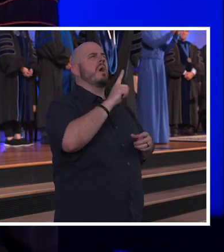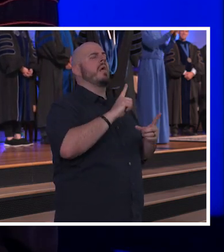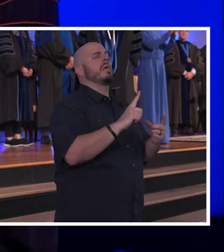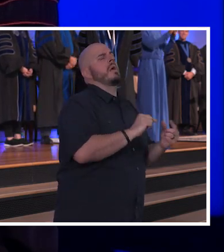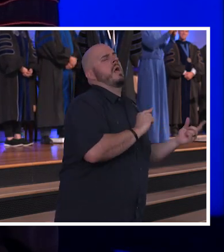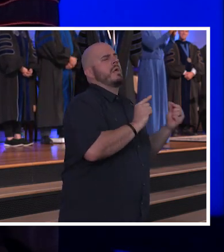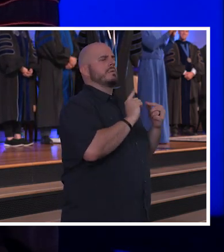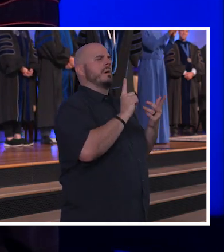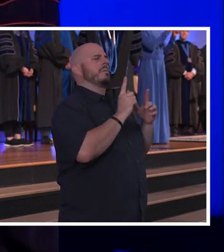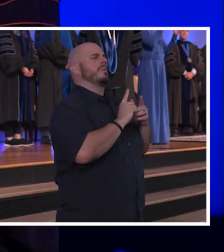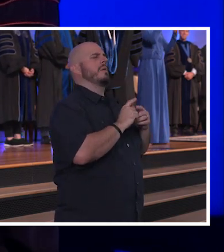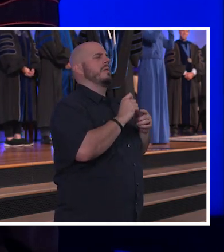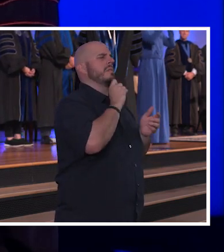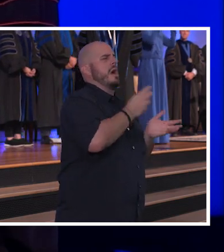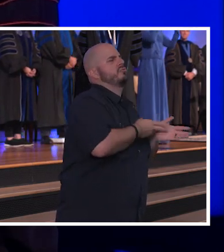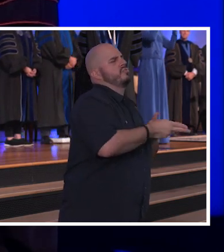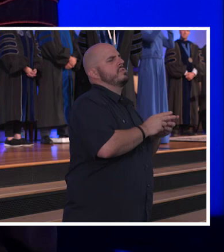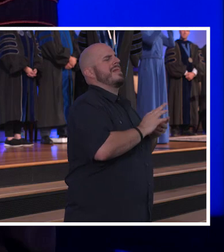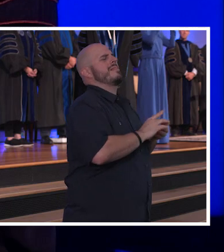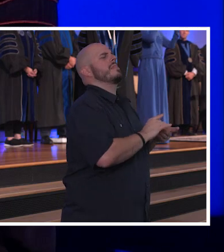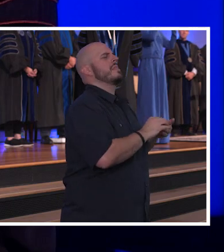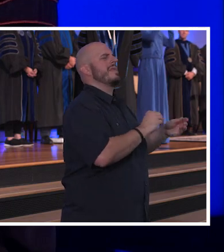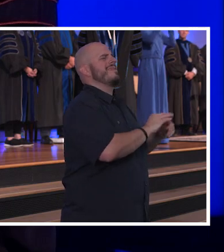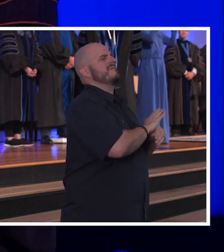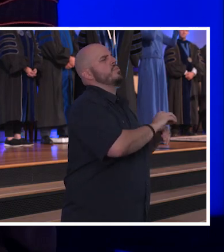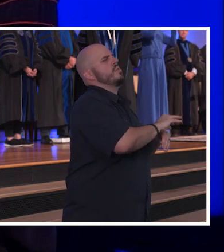be influenced, but to be